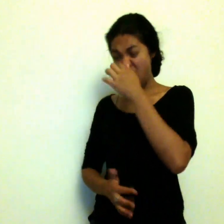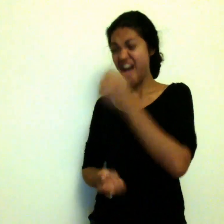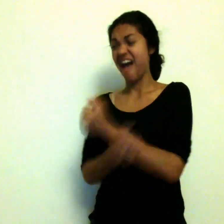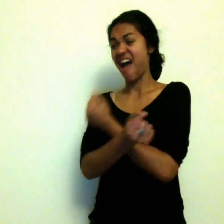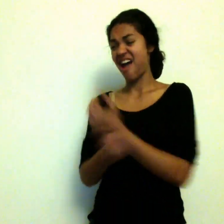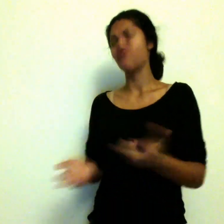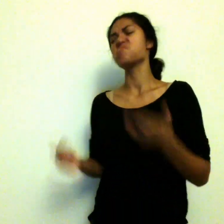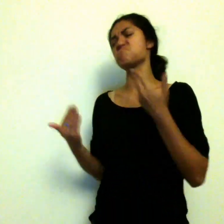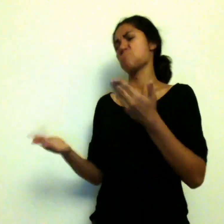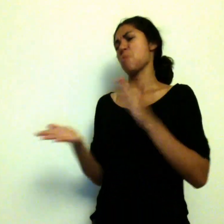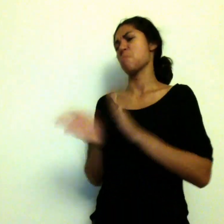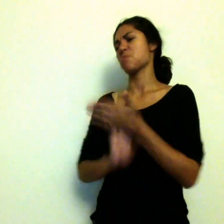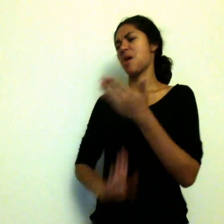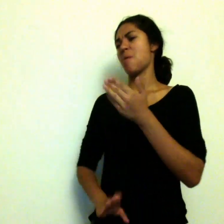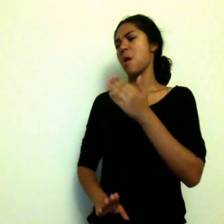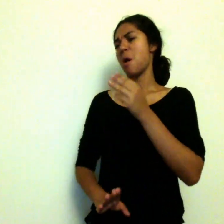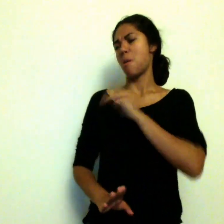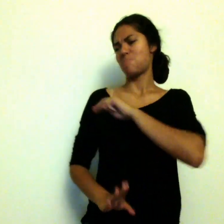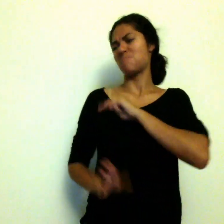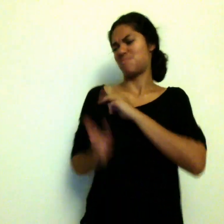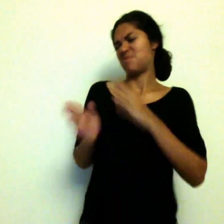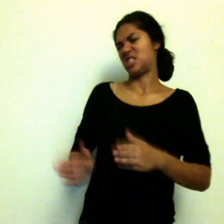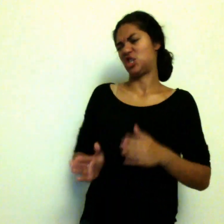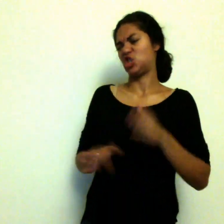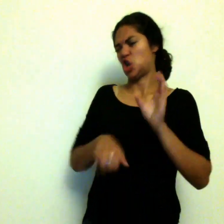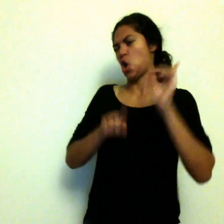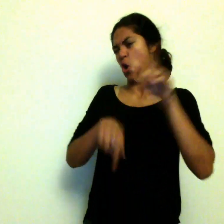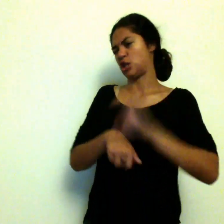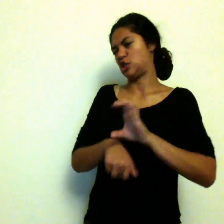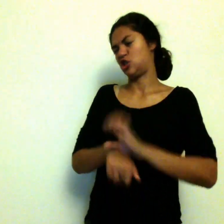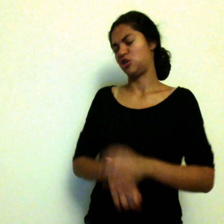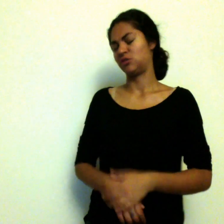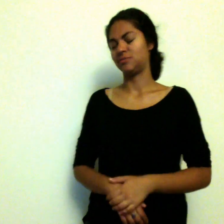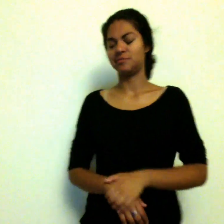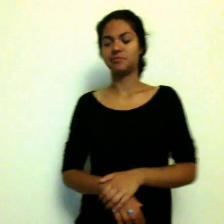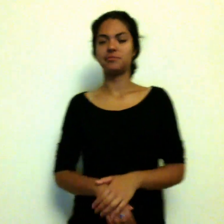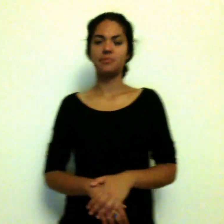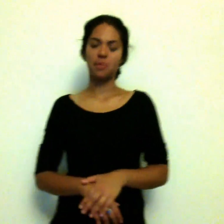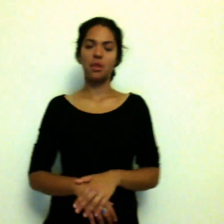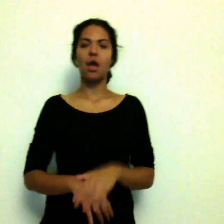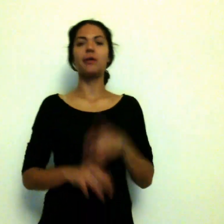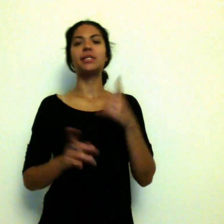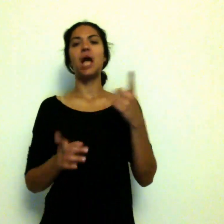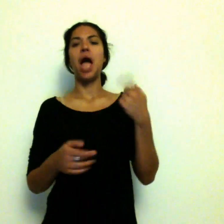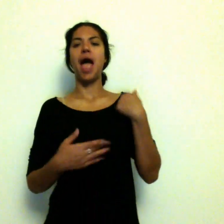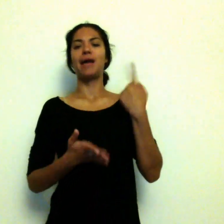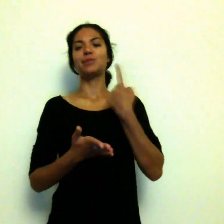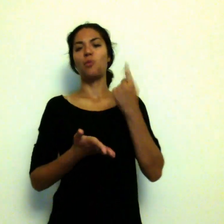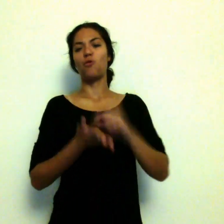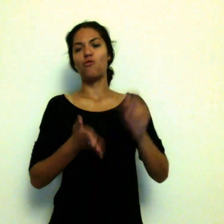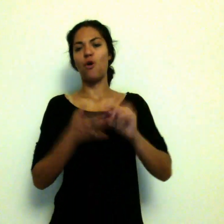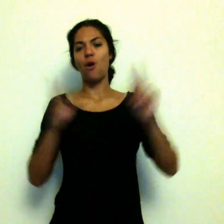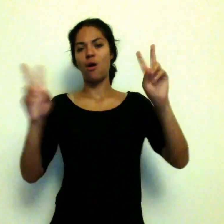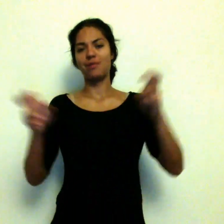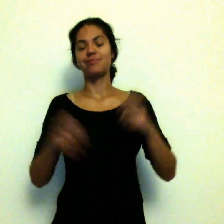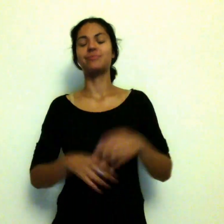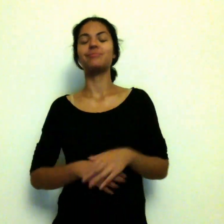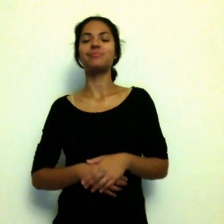Somebody wrote this: there was a young student at Trinity who had cracked the square root of infinity, but to work with the digits caused him such fidgets that